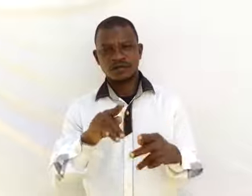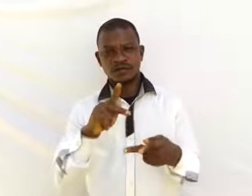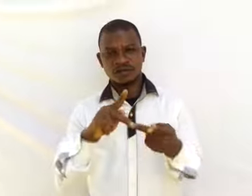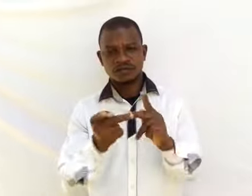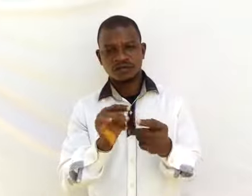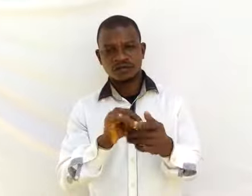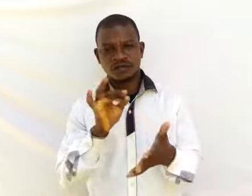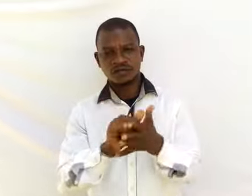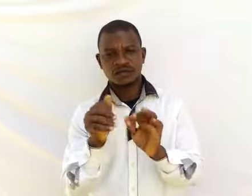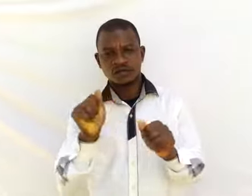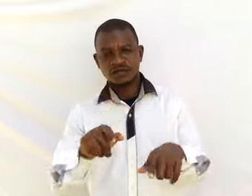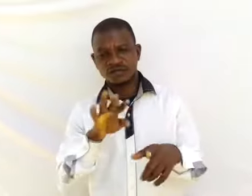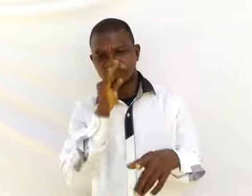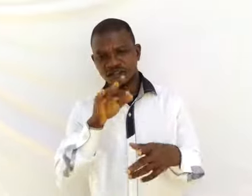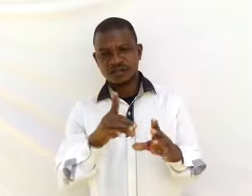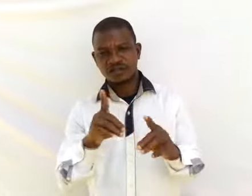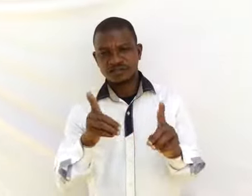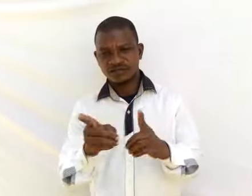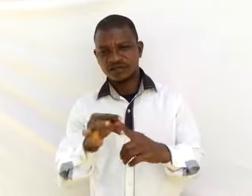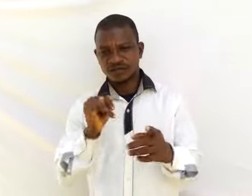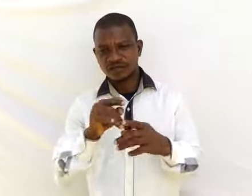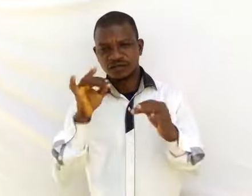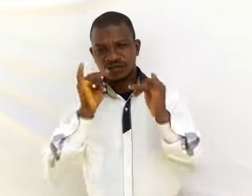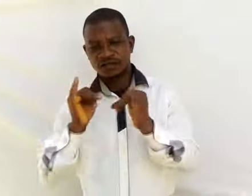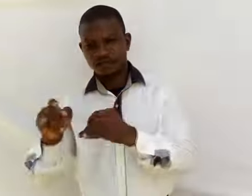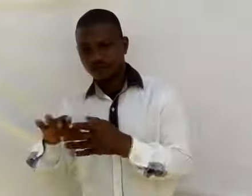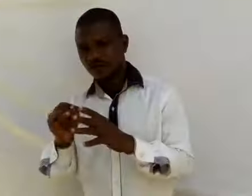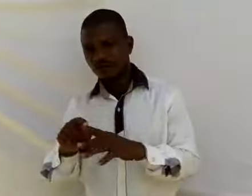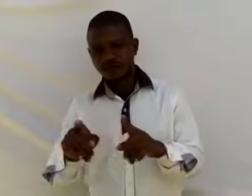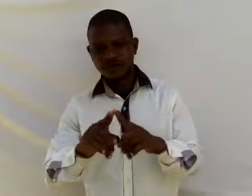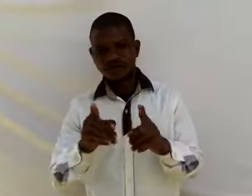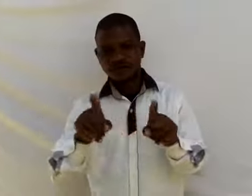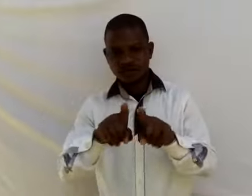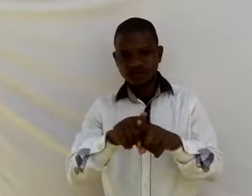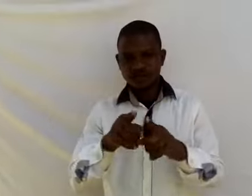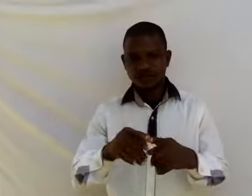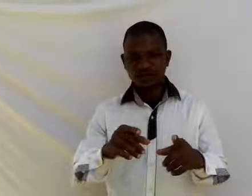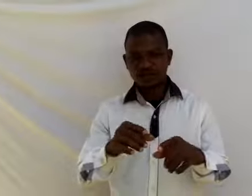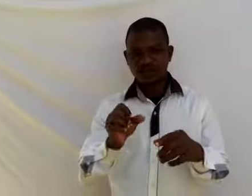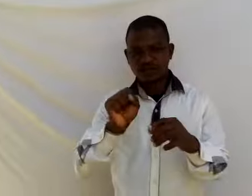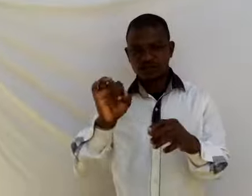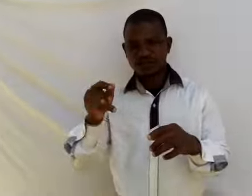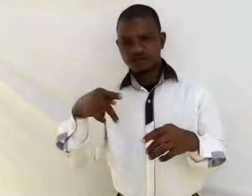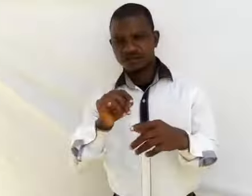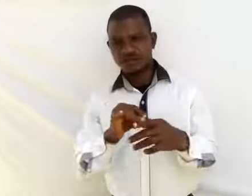defined as individuals of the same species living in the same habitat at the same